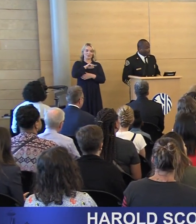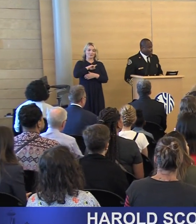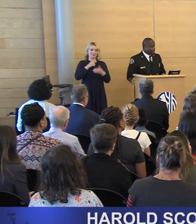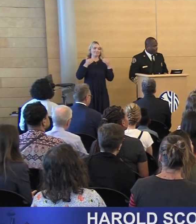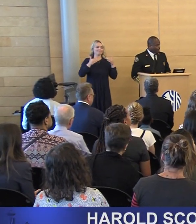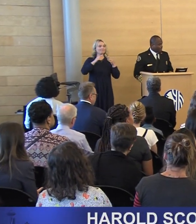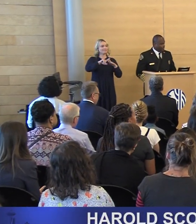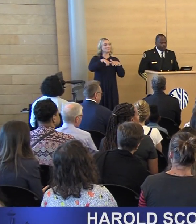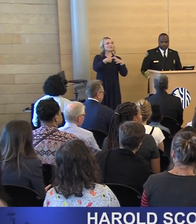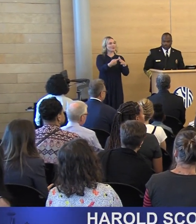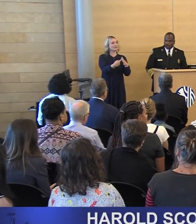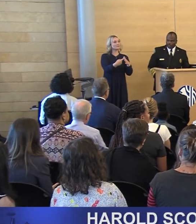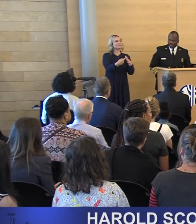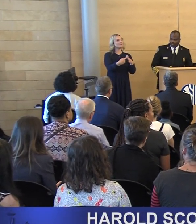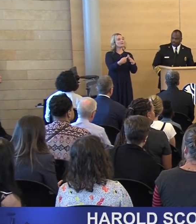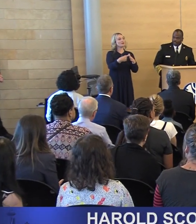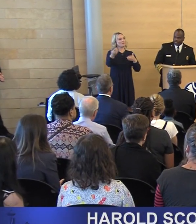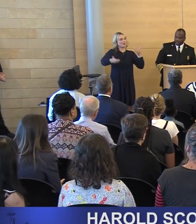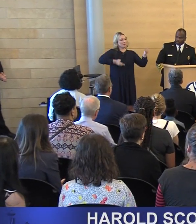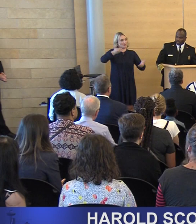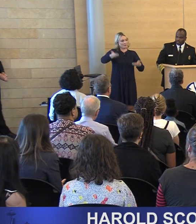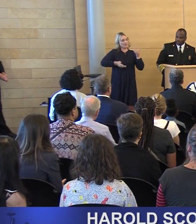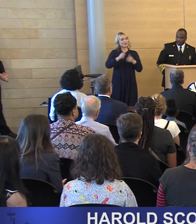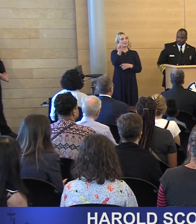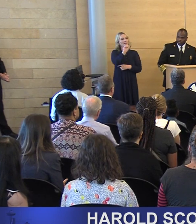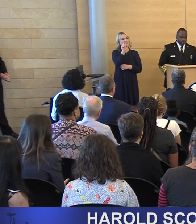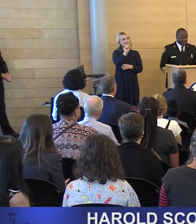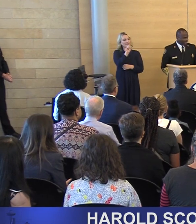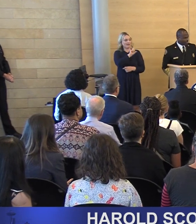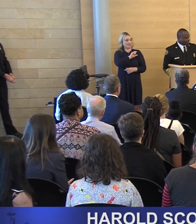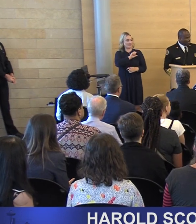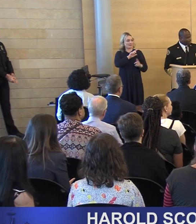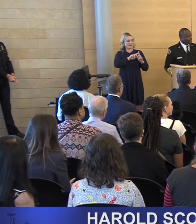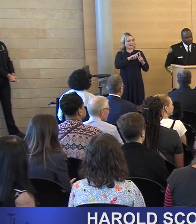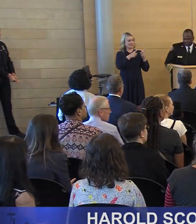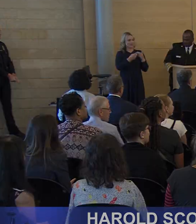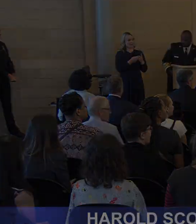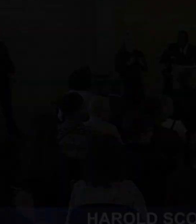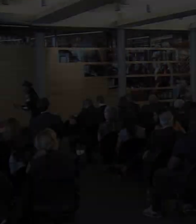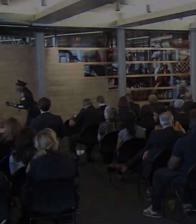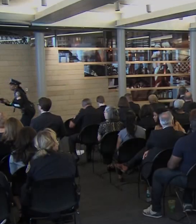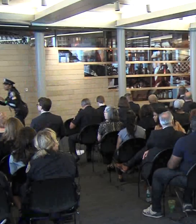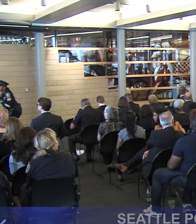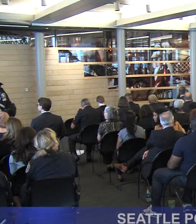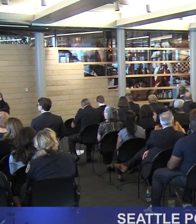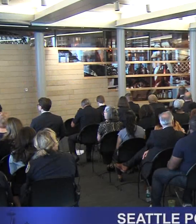we're gonna get this morning started off with welcoming Seattle Police Department pipes and drums.